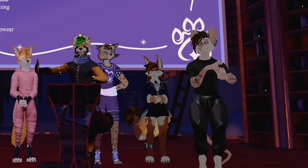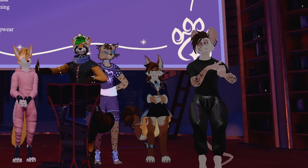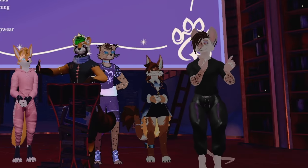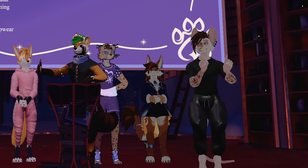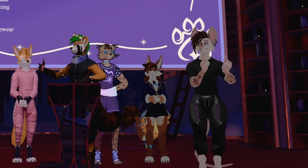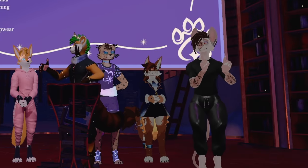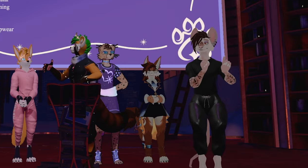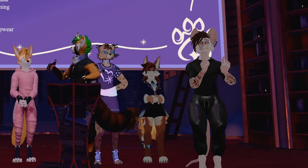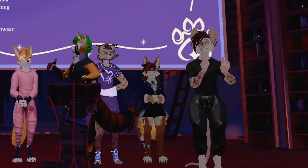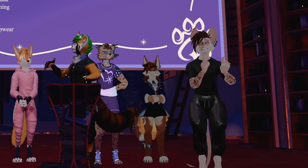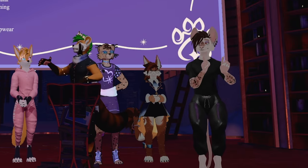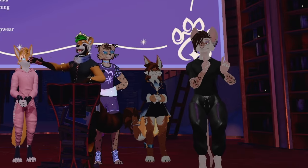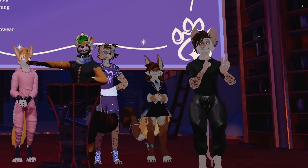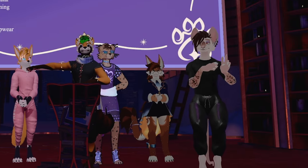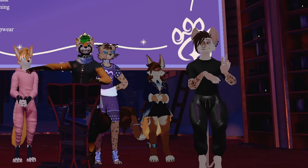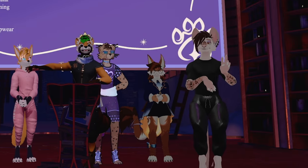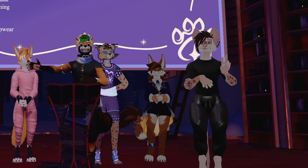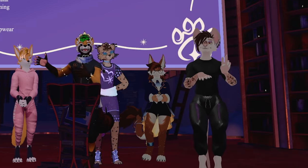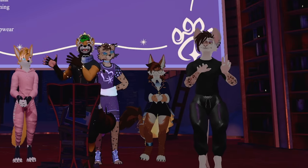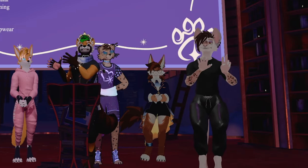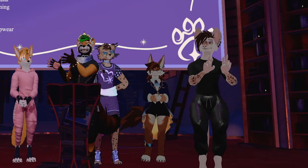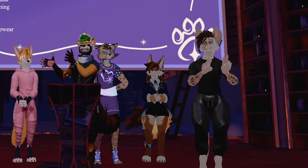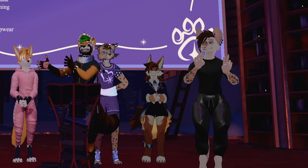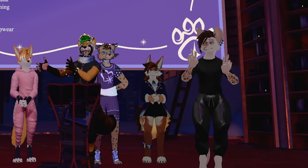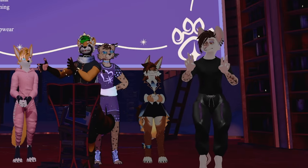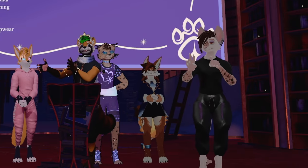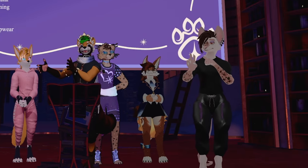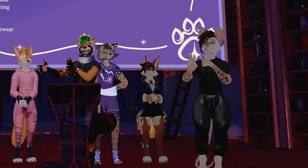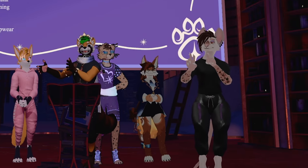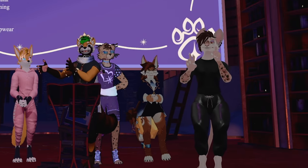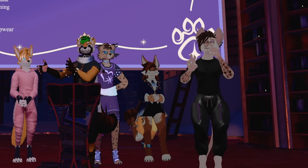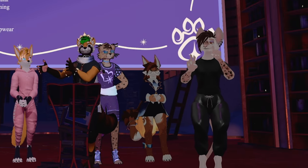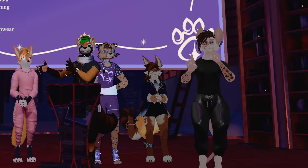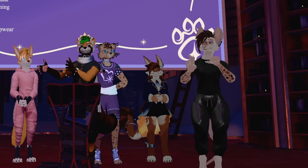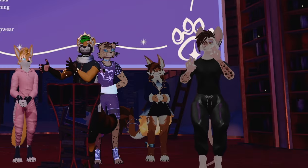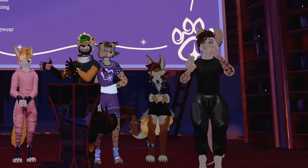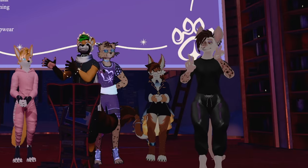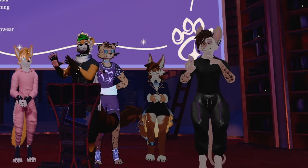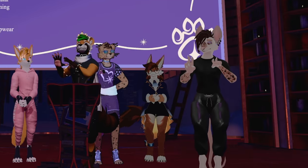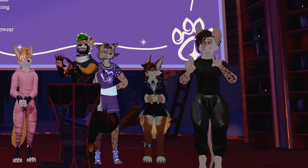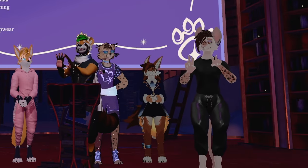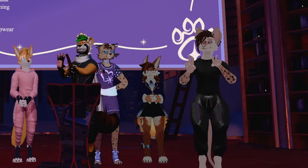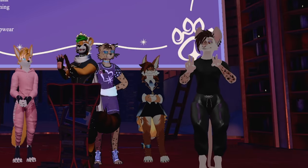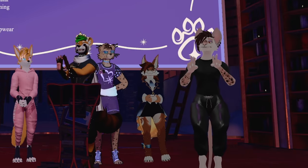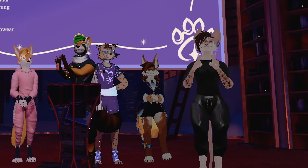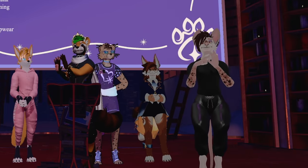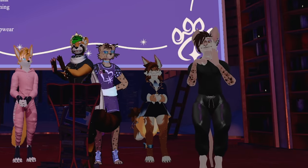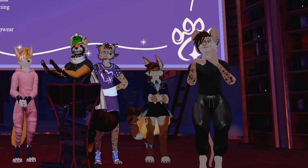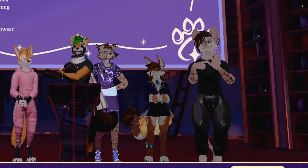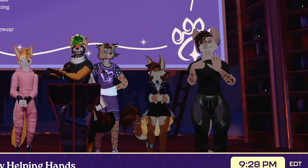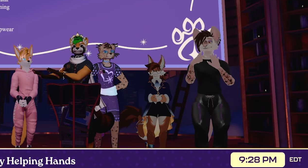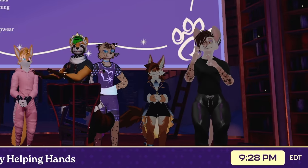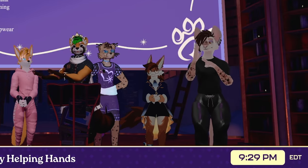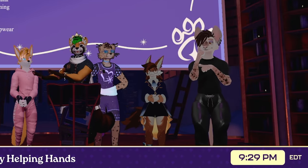BSL, and then we'll have Zaz as well kind of showing a side profile view. So you'll be able to see multiple angles of all the